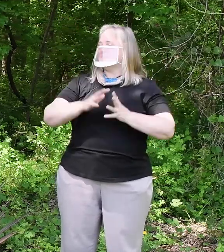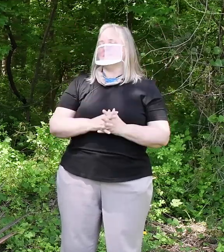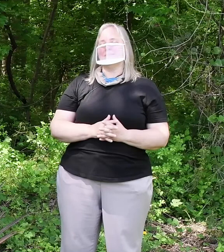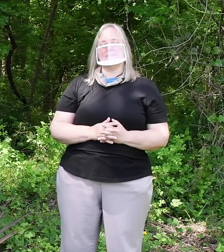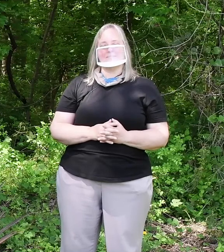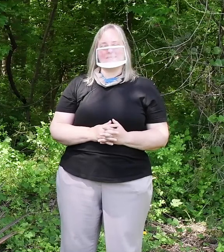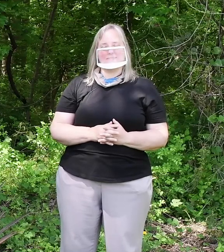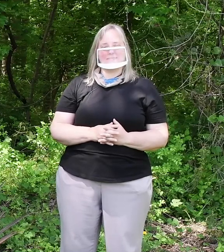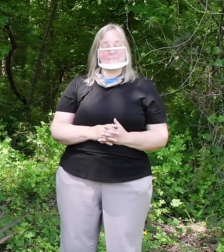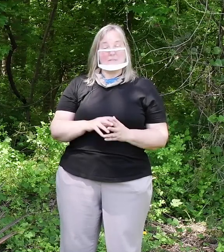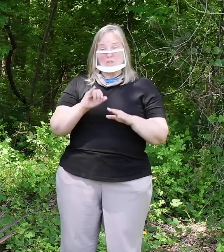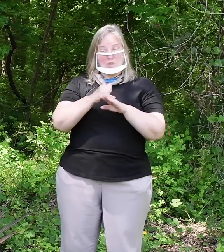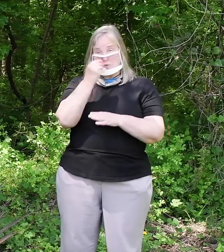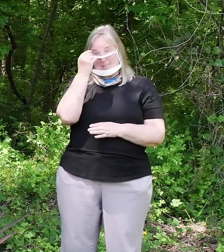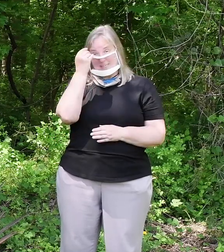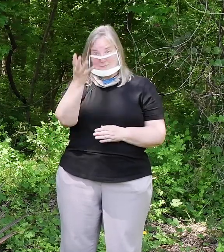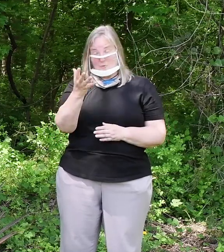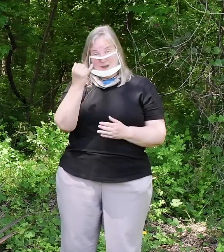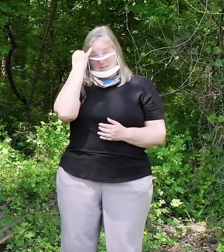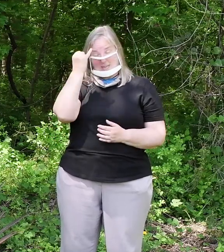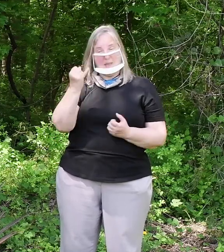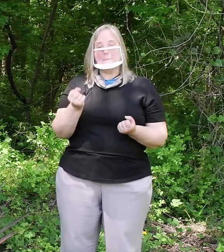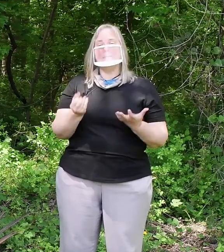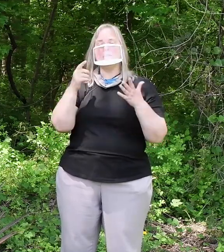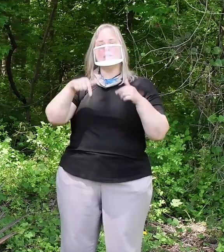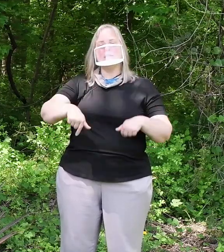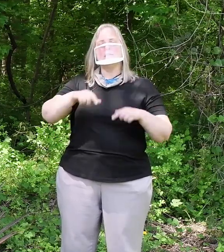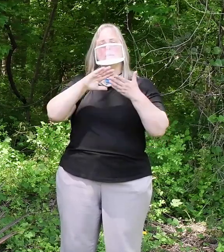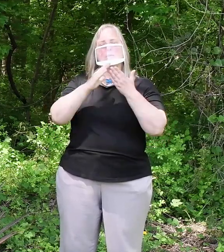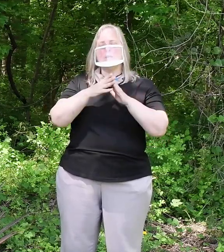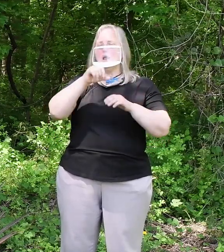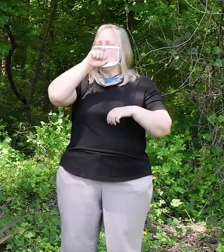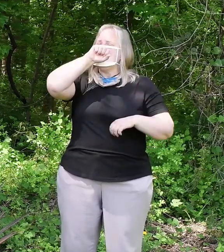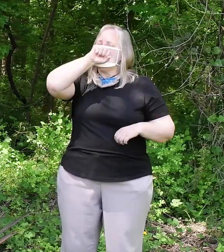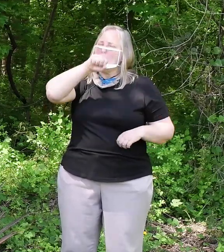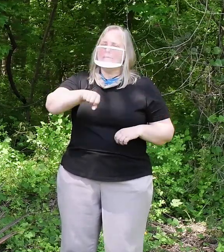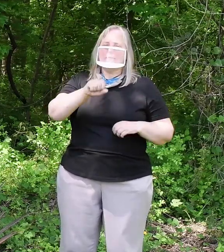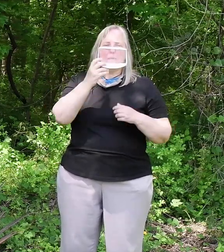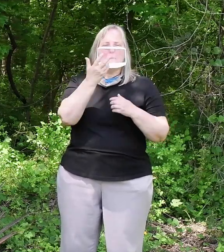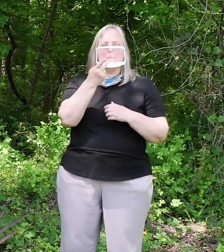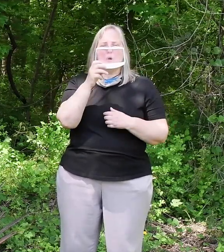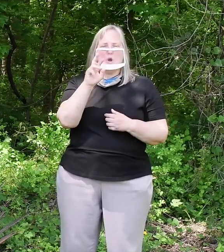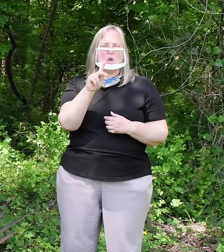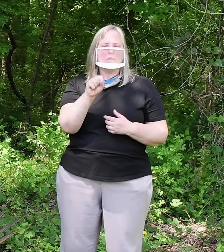And just to give you an idea of how much this community loves their parks,